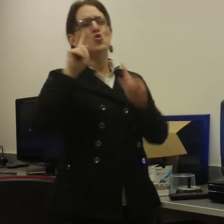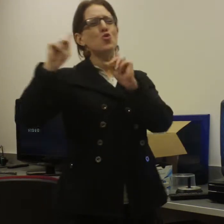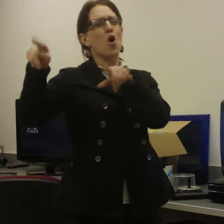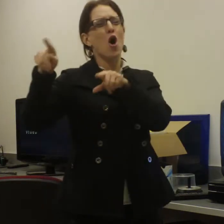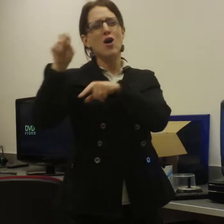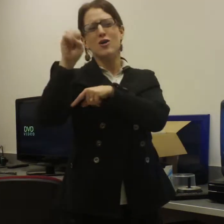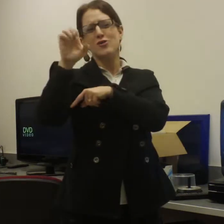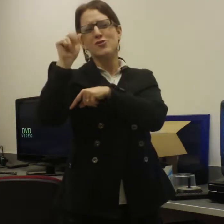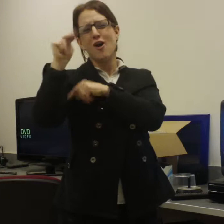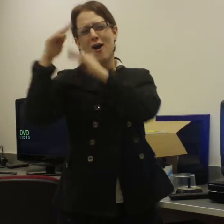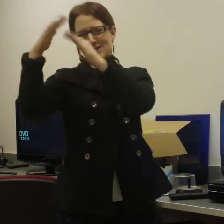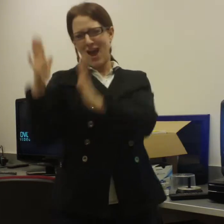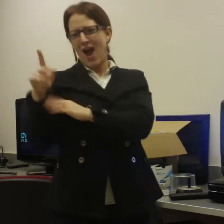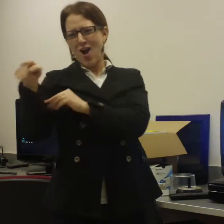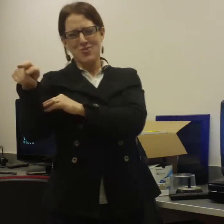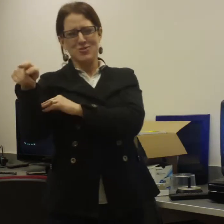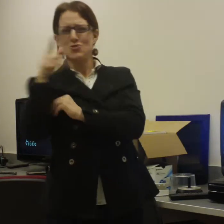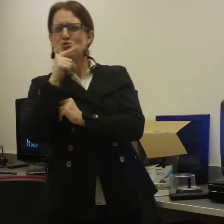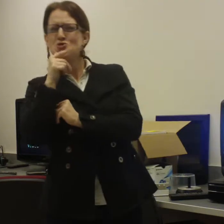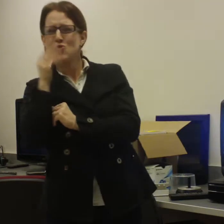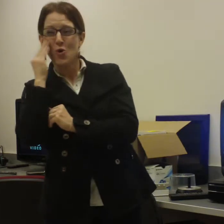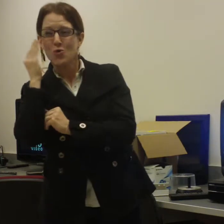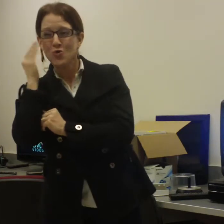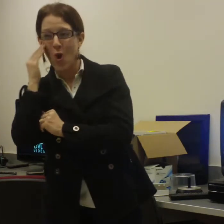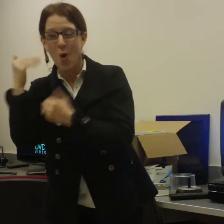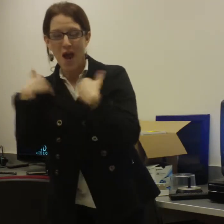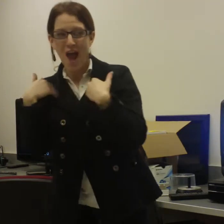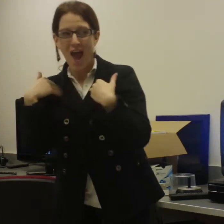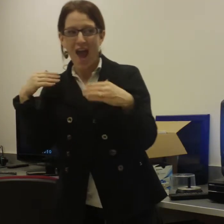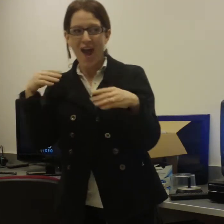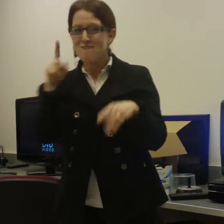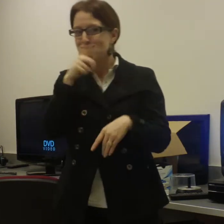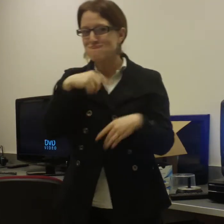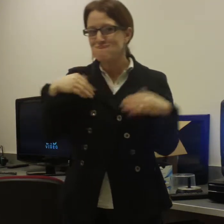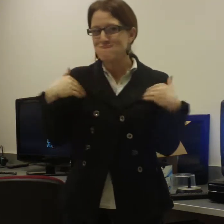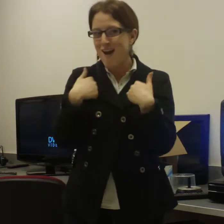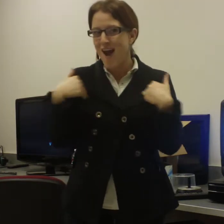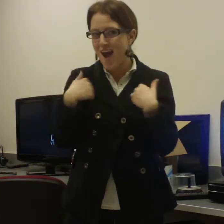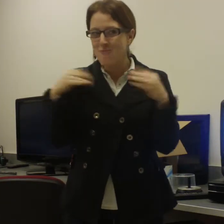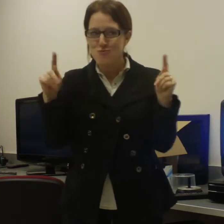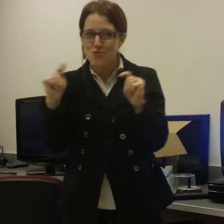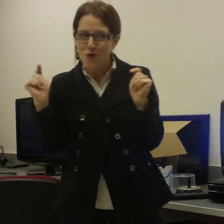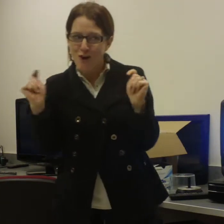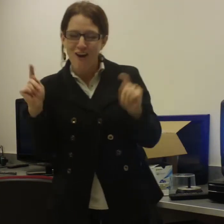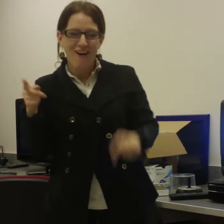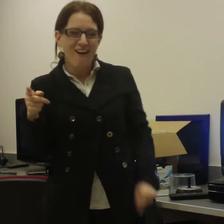Oh, Sean. Come on. We know. Well,